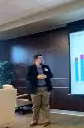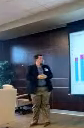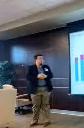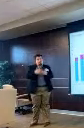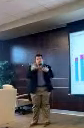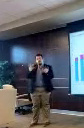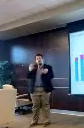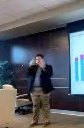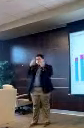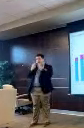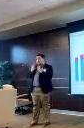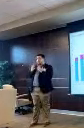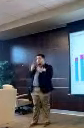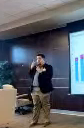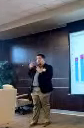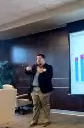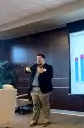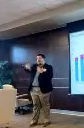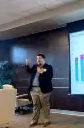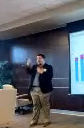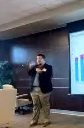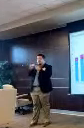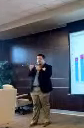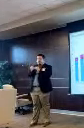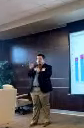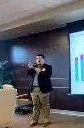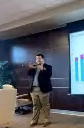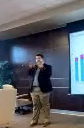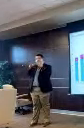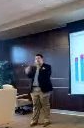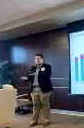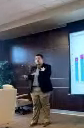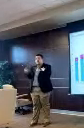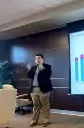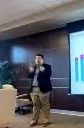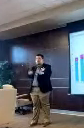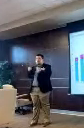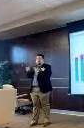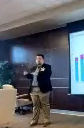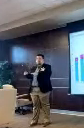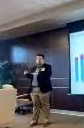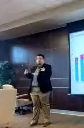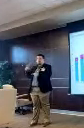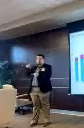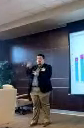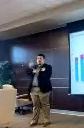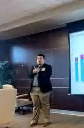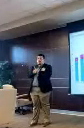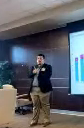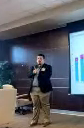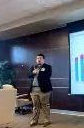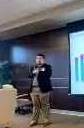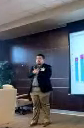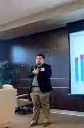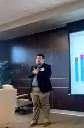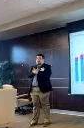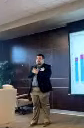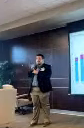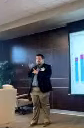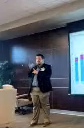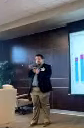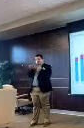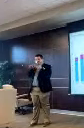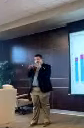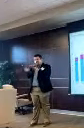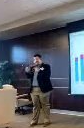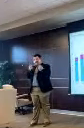Unfortunately, we do see a high number of deaths being recorded this month. The deaths that